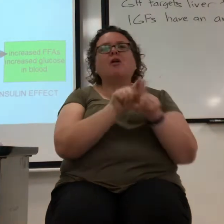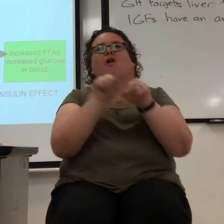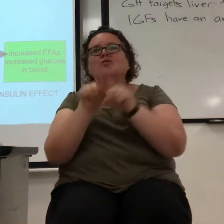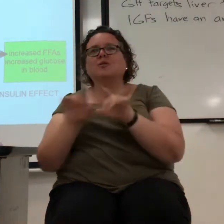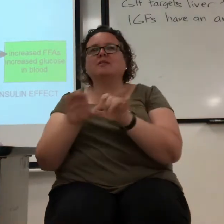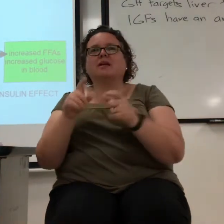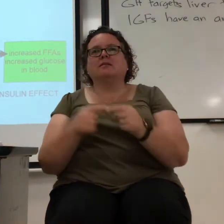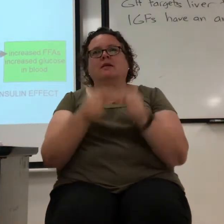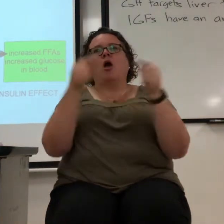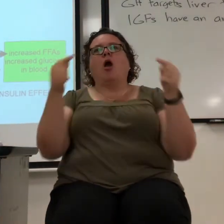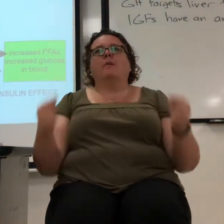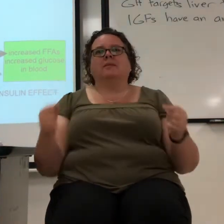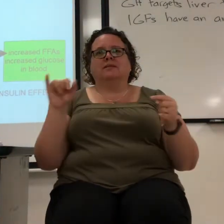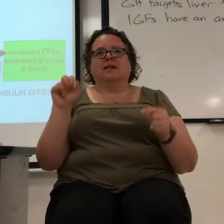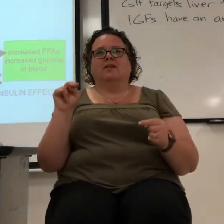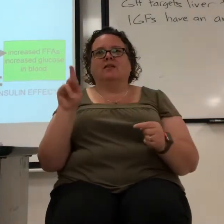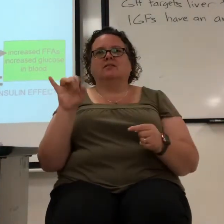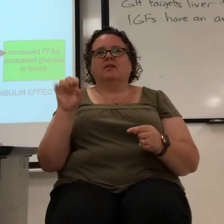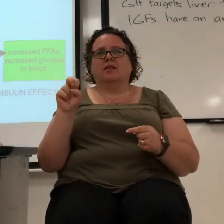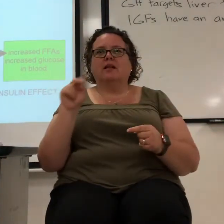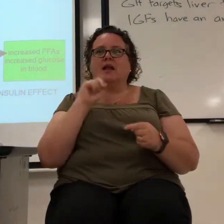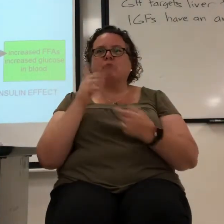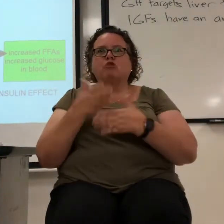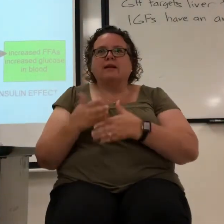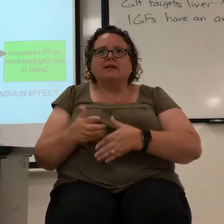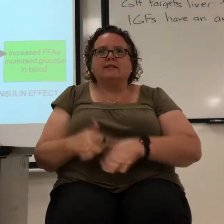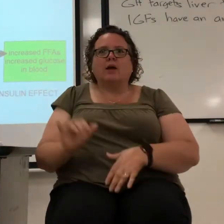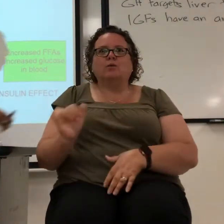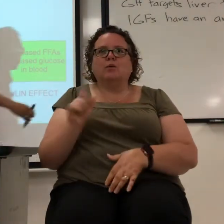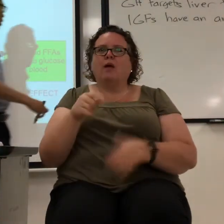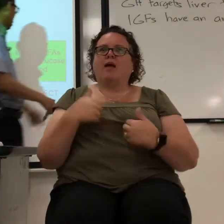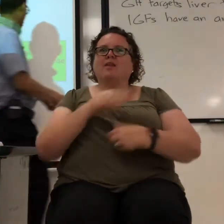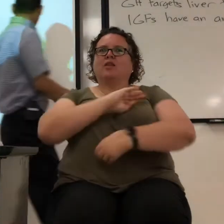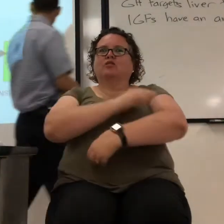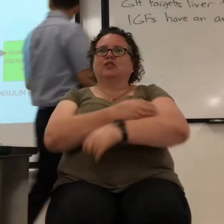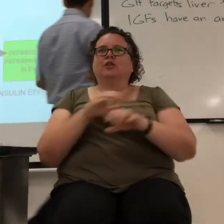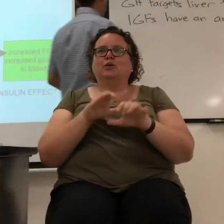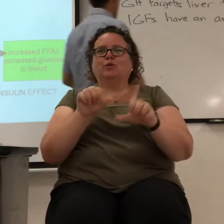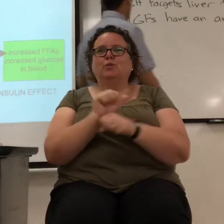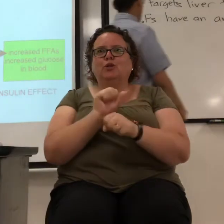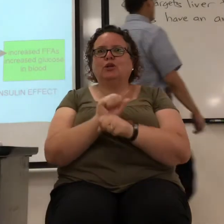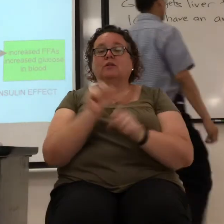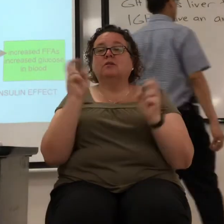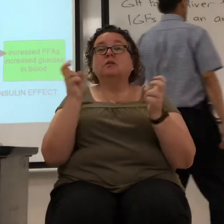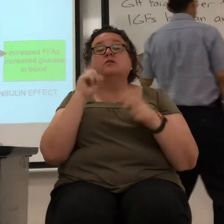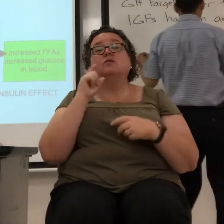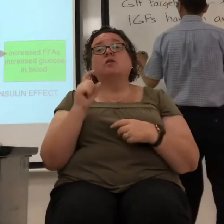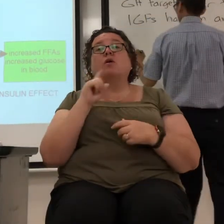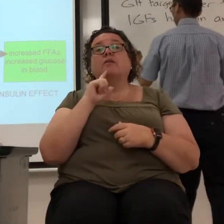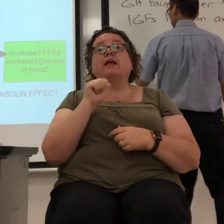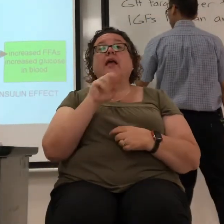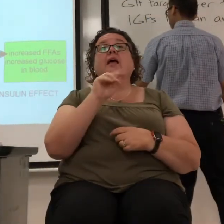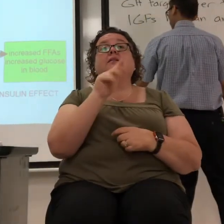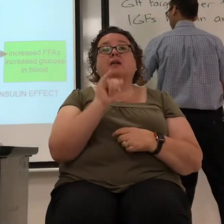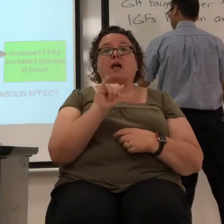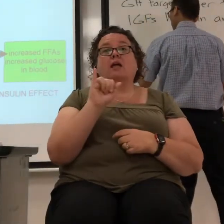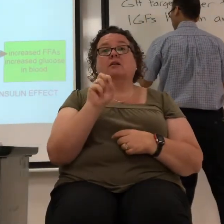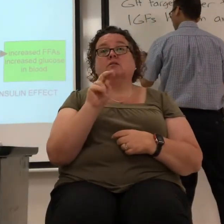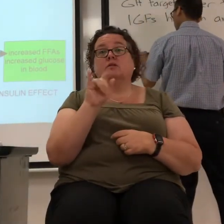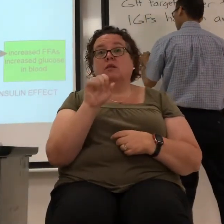does the opposite of what insulin does. It breaks stuff down so you can kind of have energy to do work. So the anti-insulin effects are